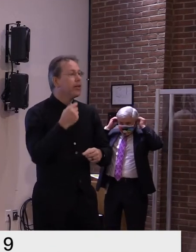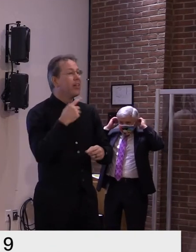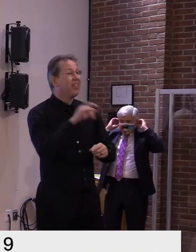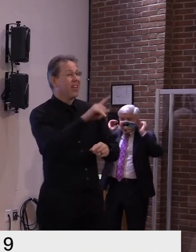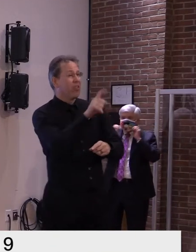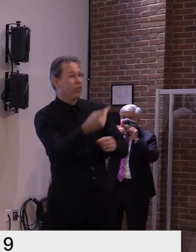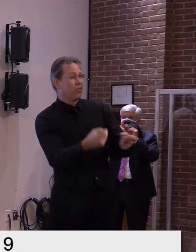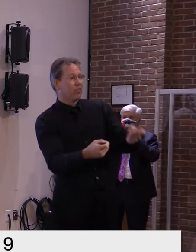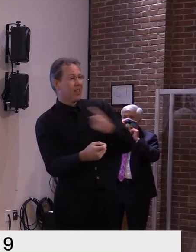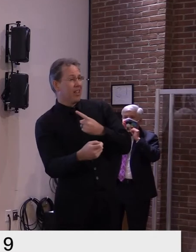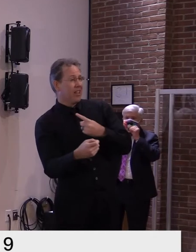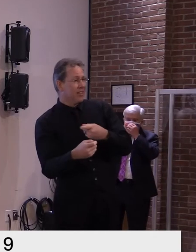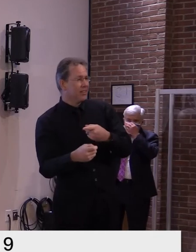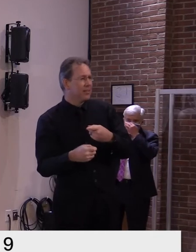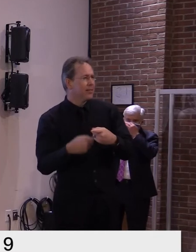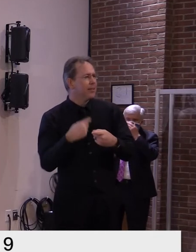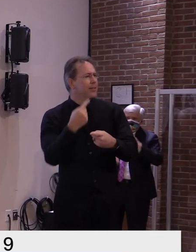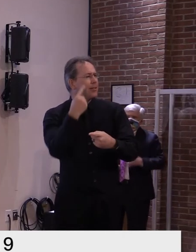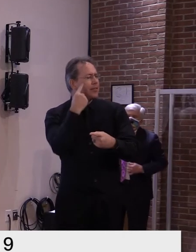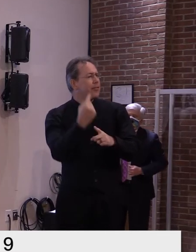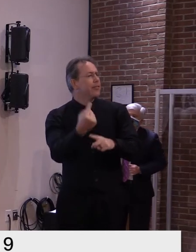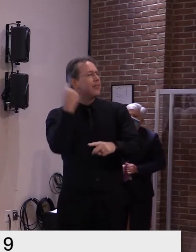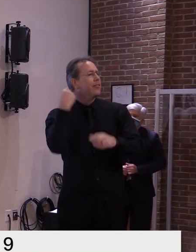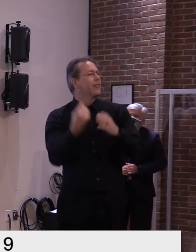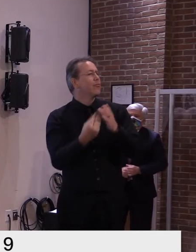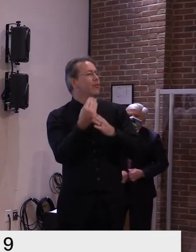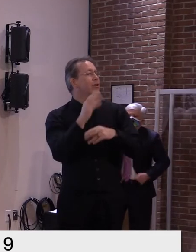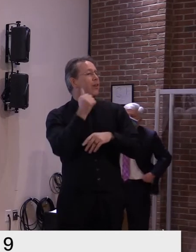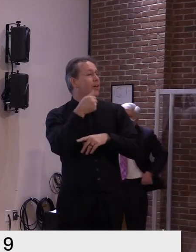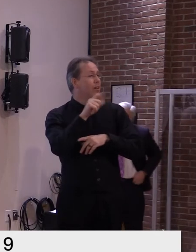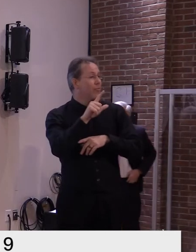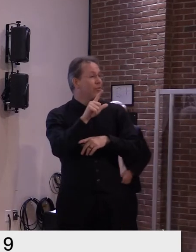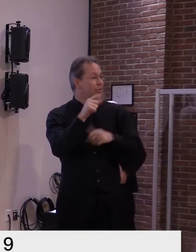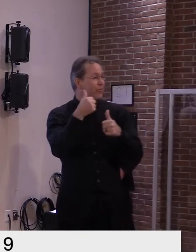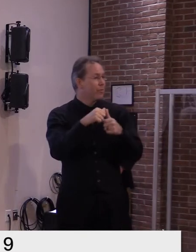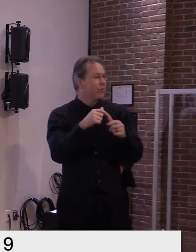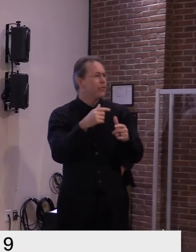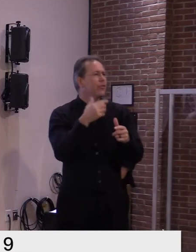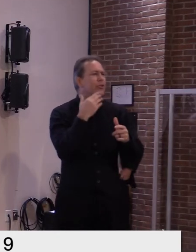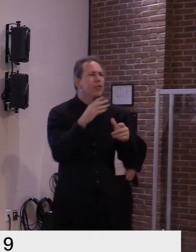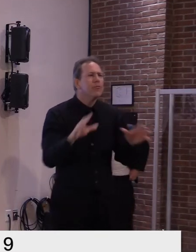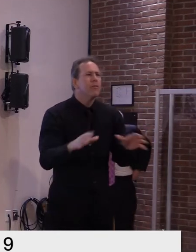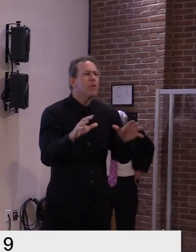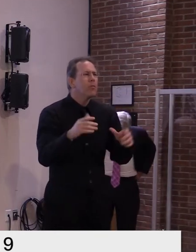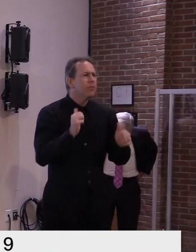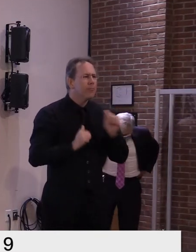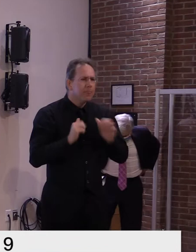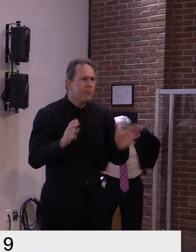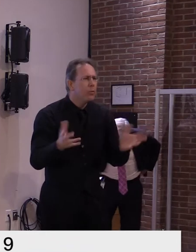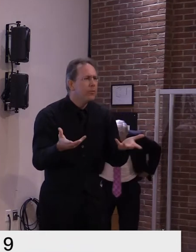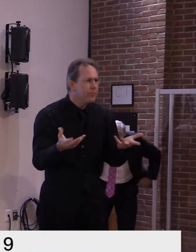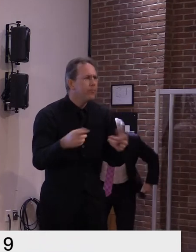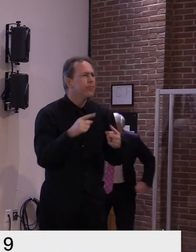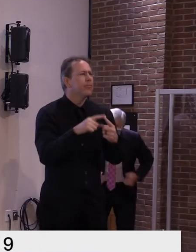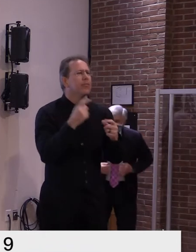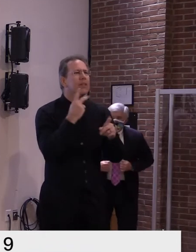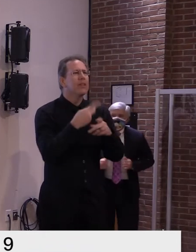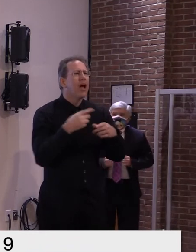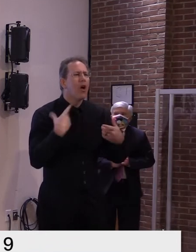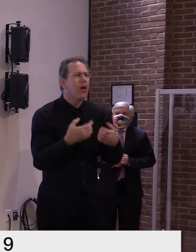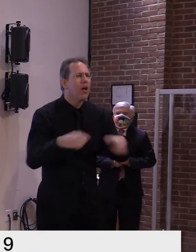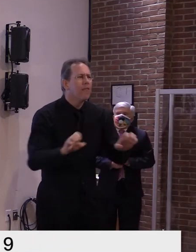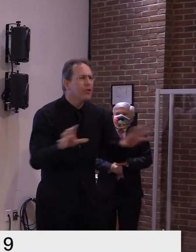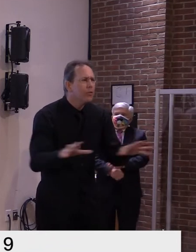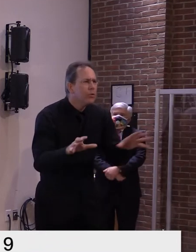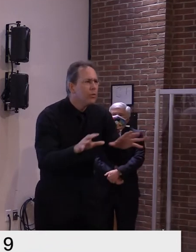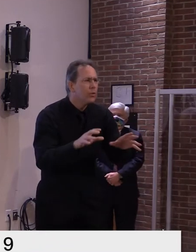relative to Vermont's good performance and our efforts to ensure that whether it was PPE,